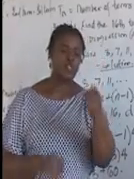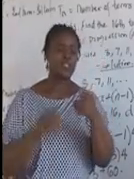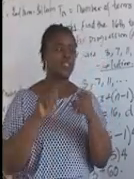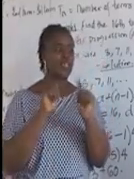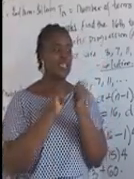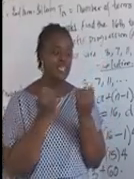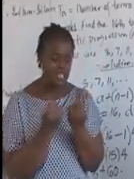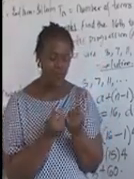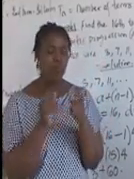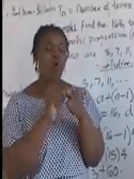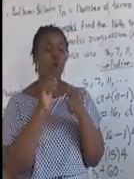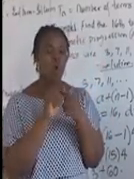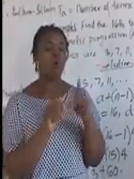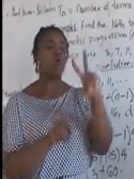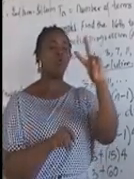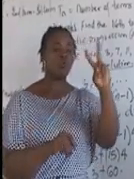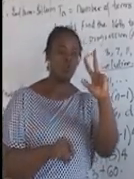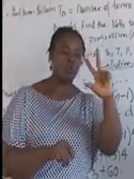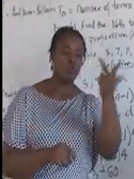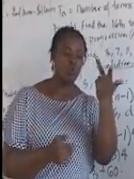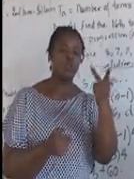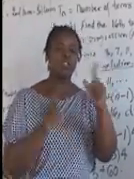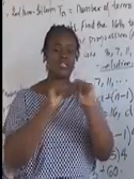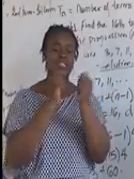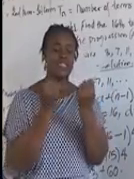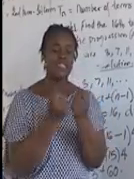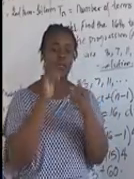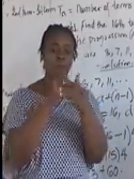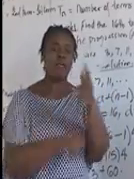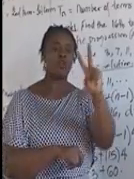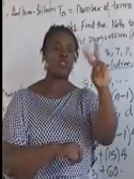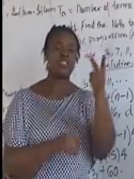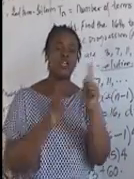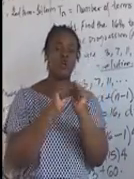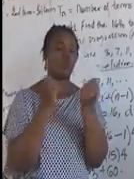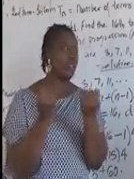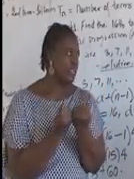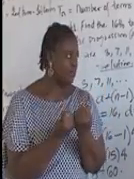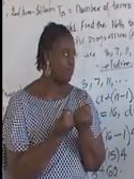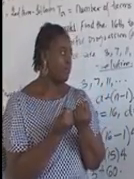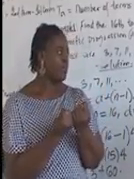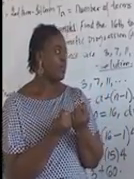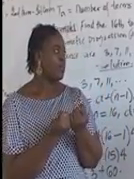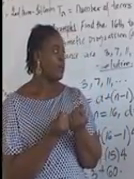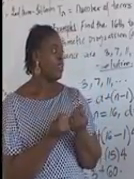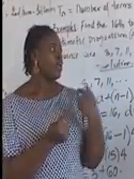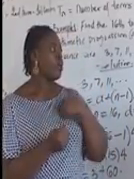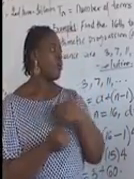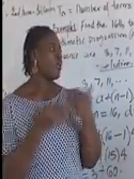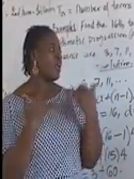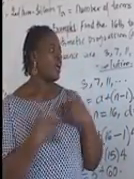term minus the second term. What is our second term from this sequence? 4. So we have